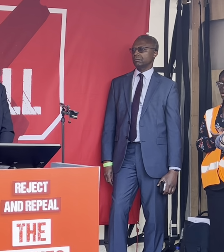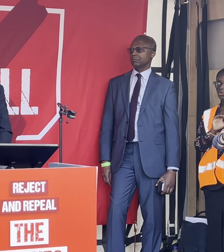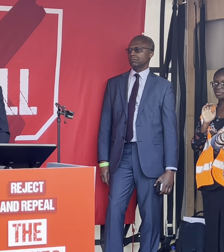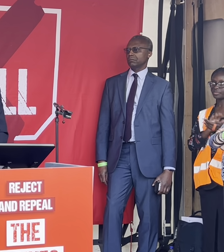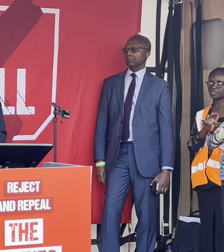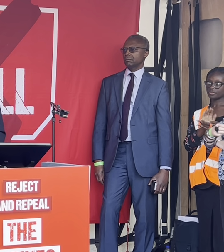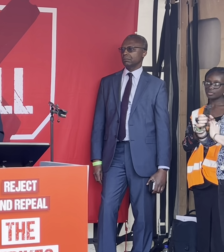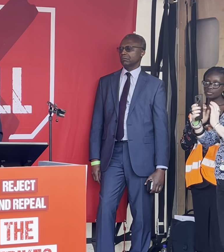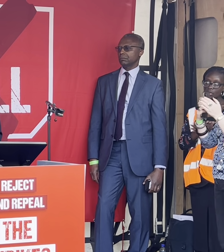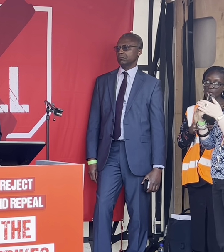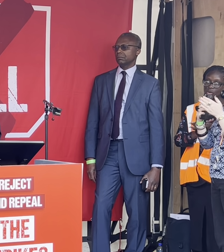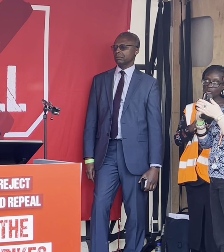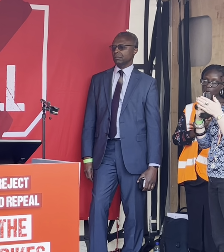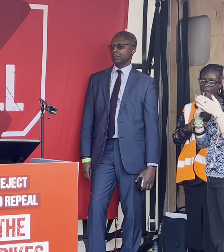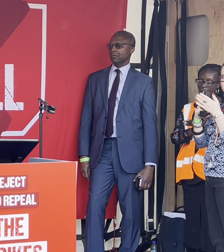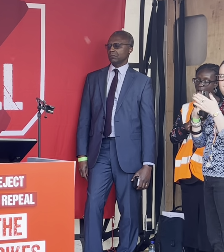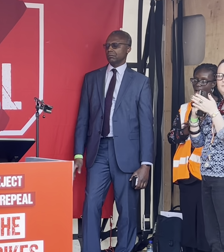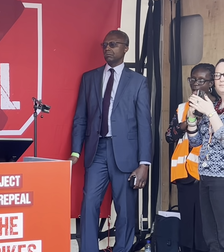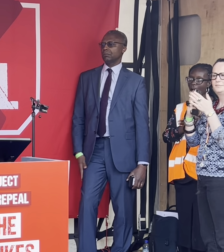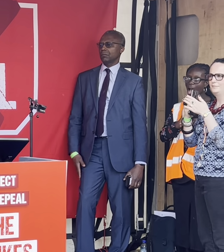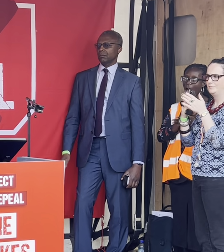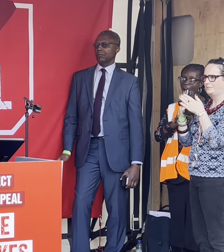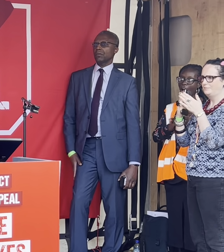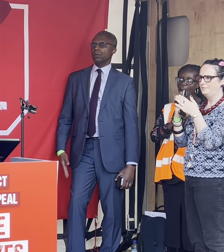workplace on behalf of our members.